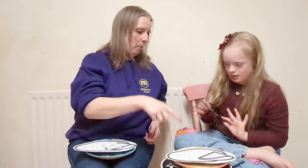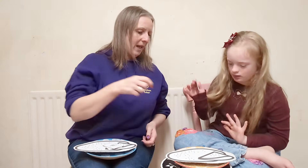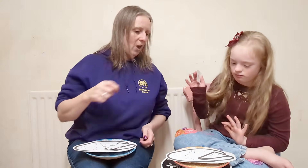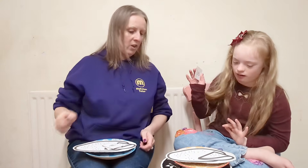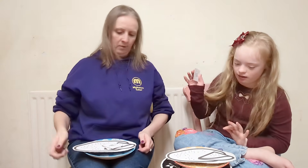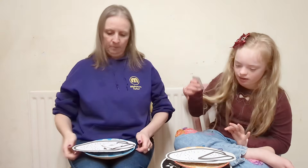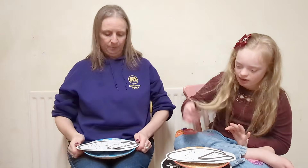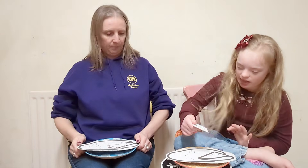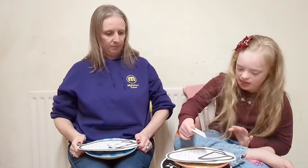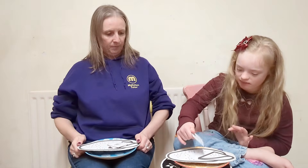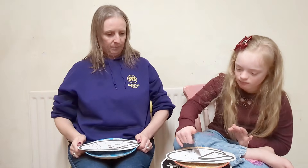that on.